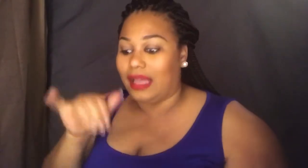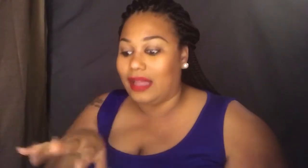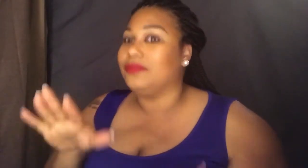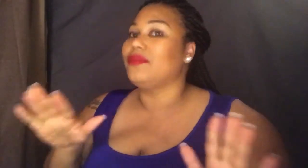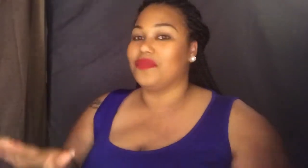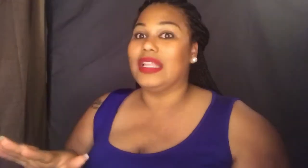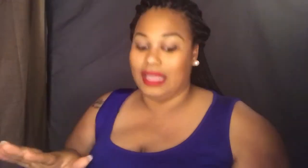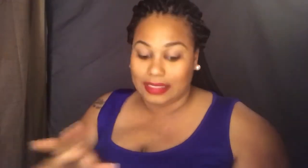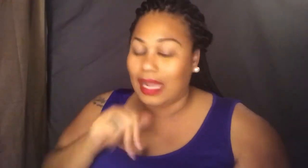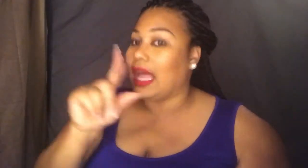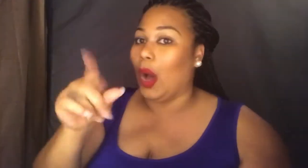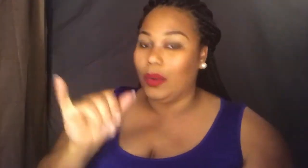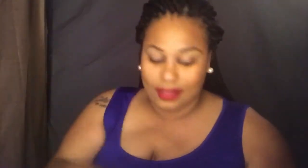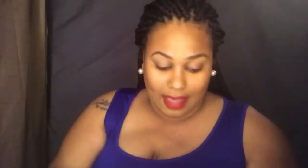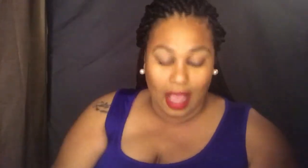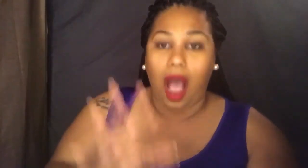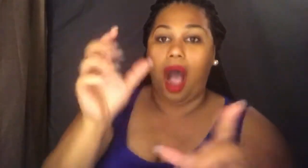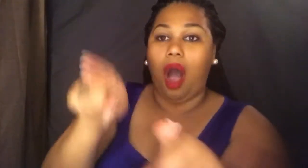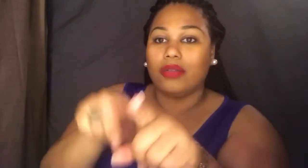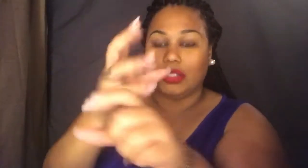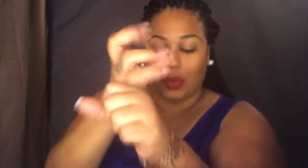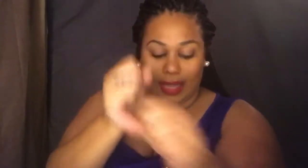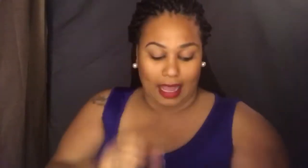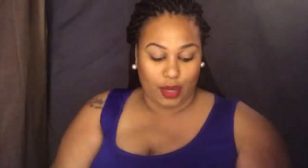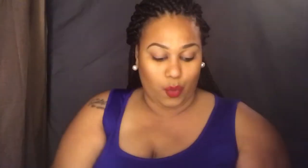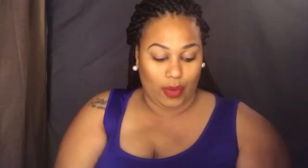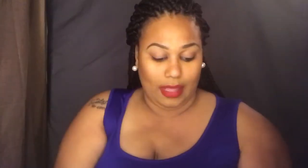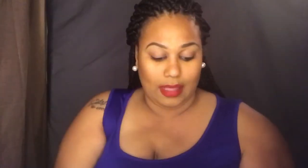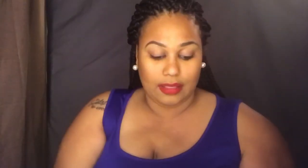that, yes. And not only that, I also got it with